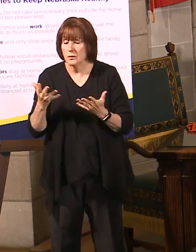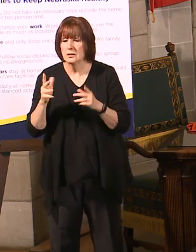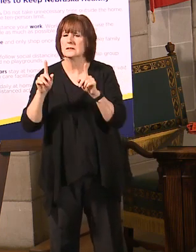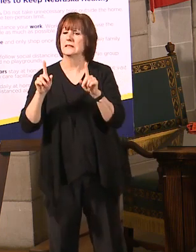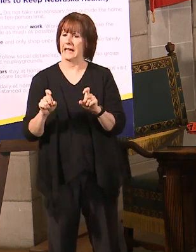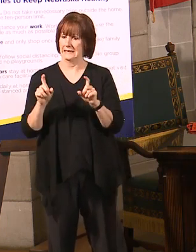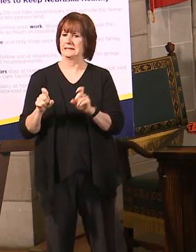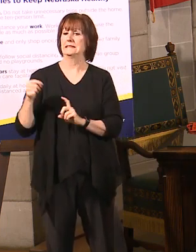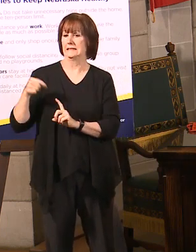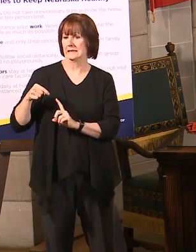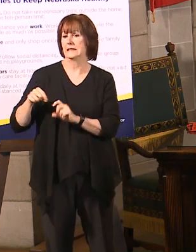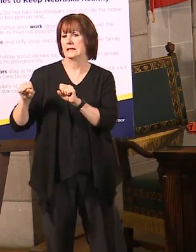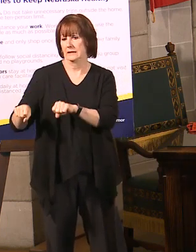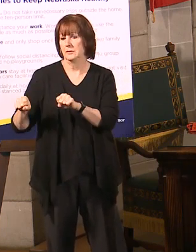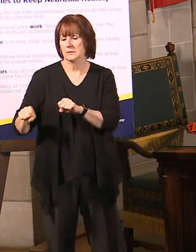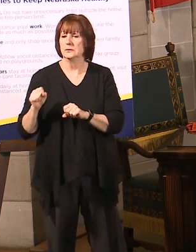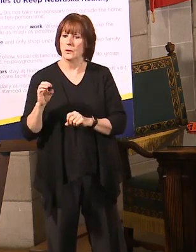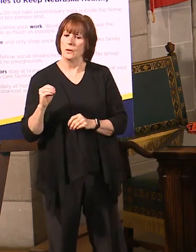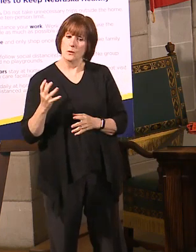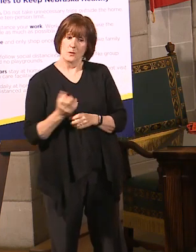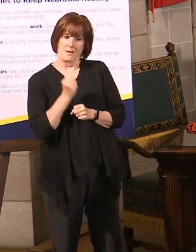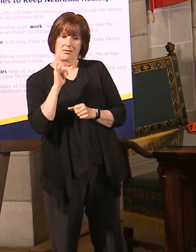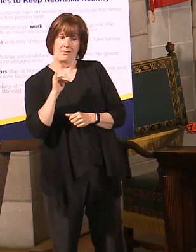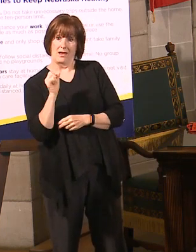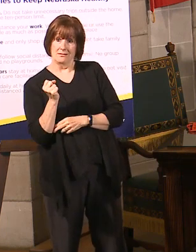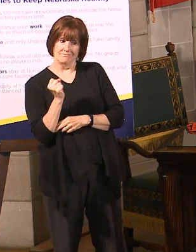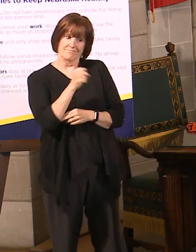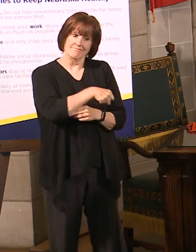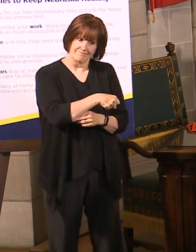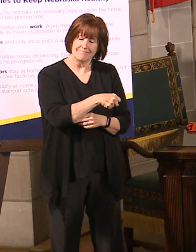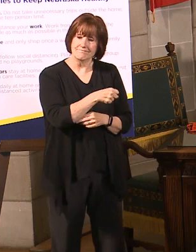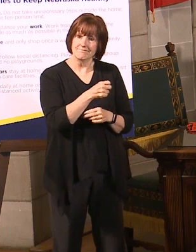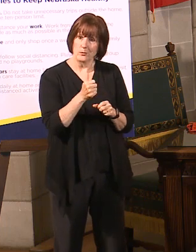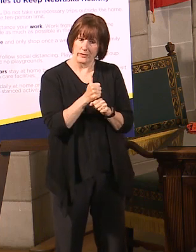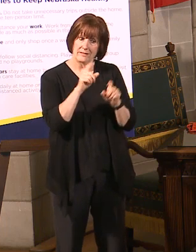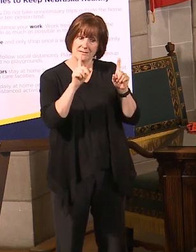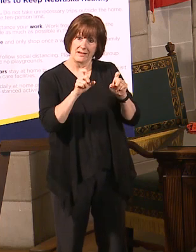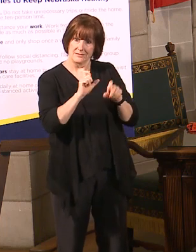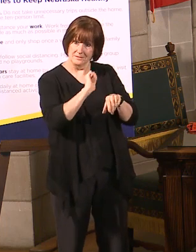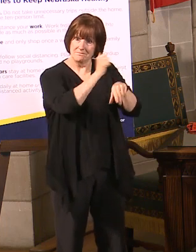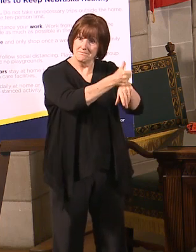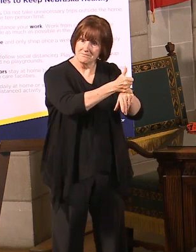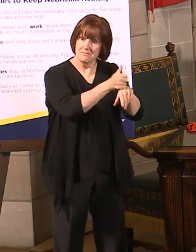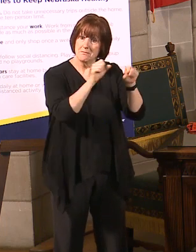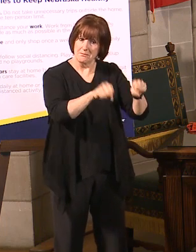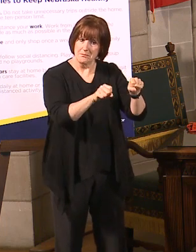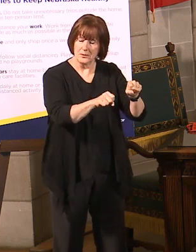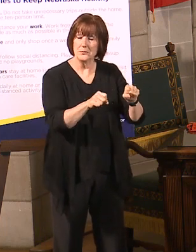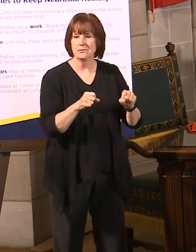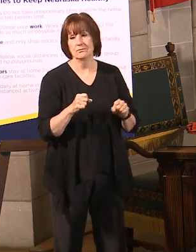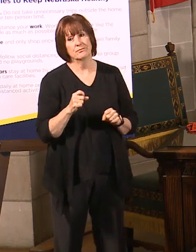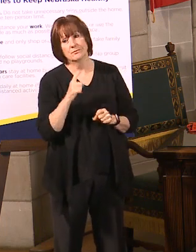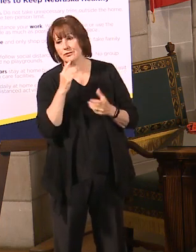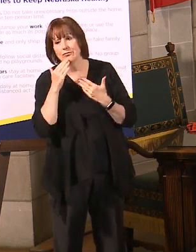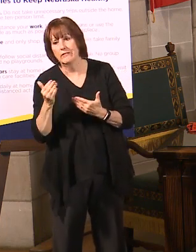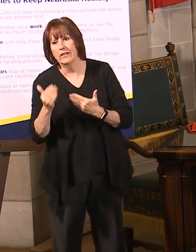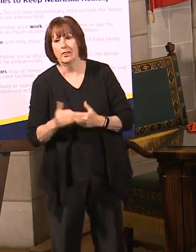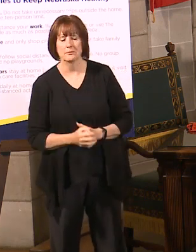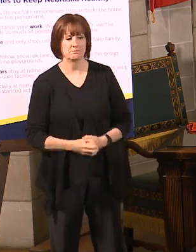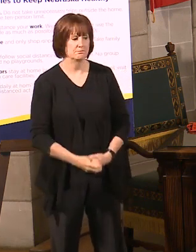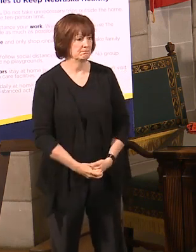the hospital with Test Nebraska and increased testing is the key. So we're excited to be that partner and grateful for this opportunity. Thank